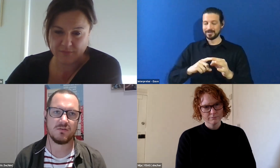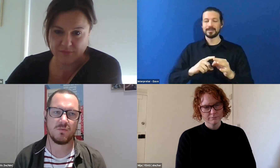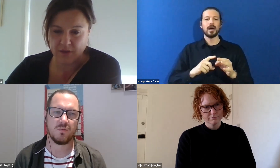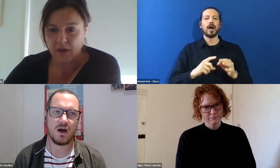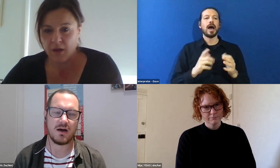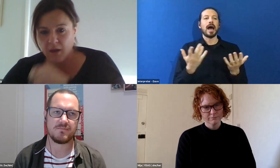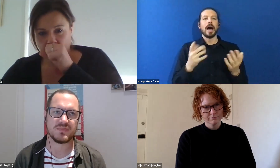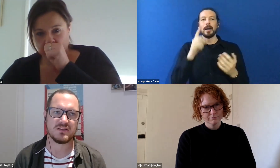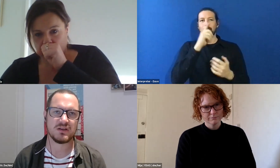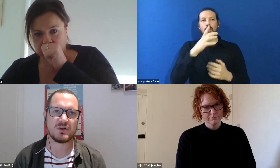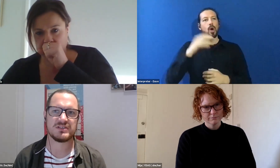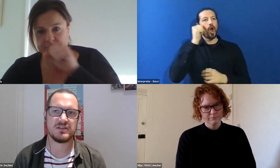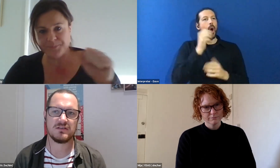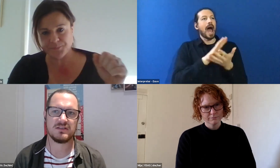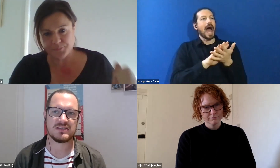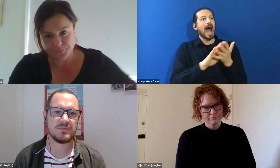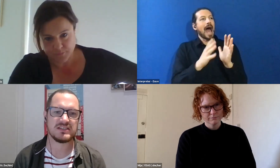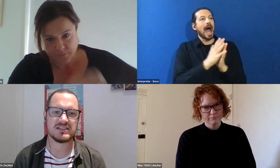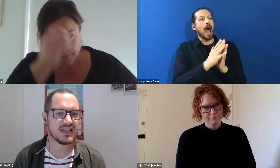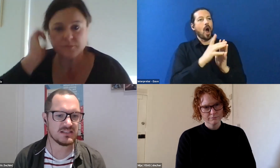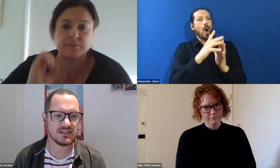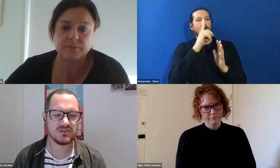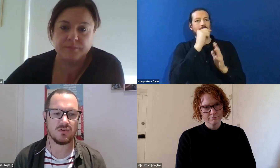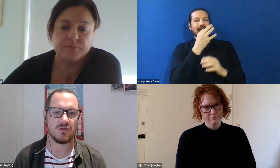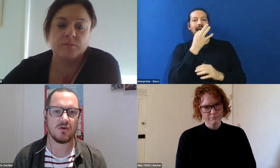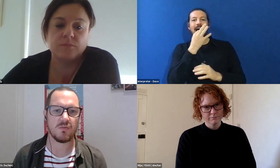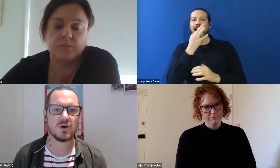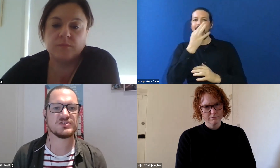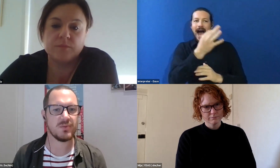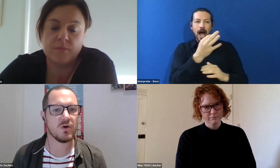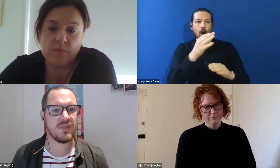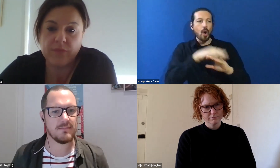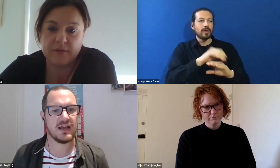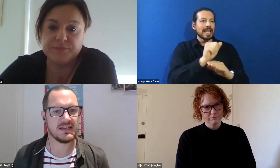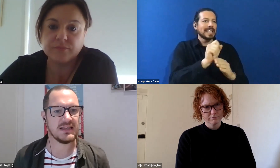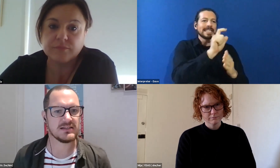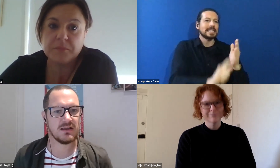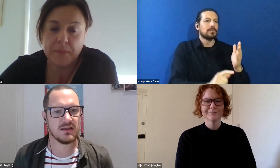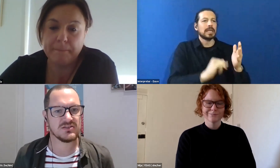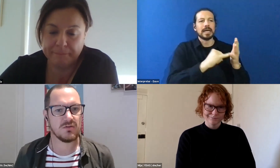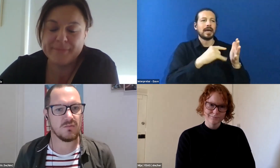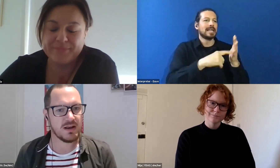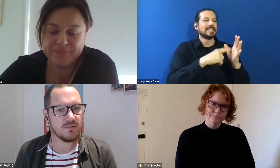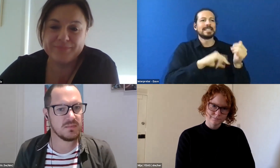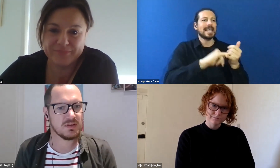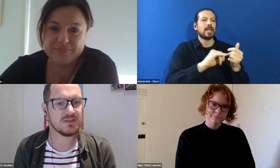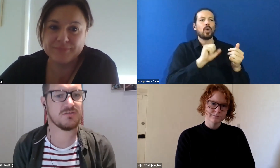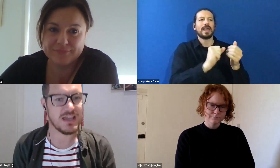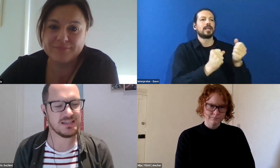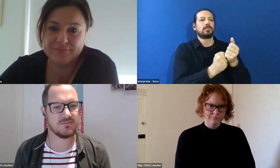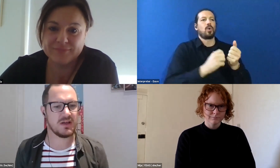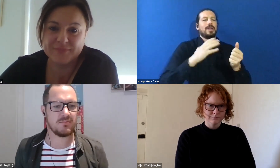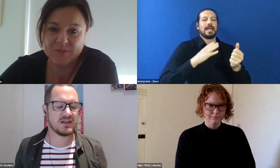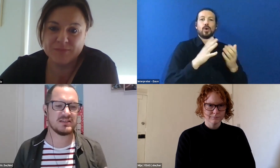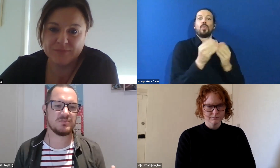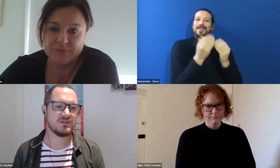about someone's disability status or what support they might need? So when I'm